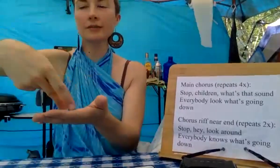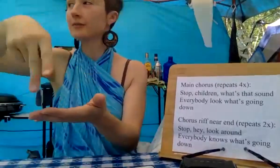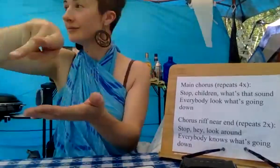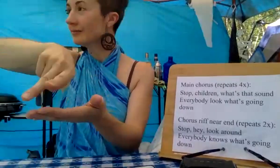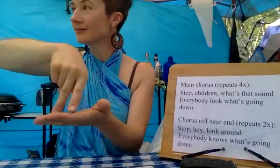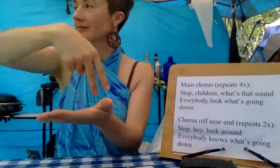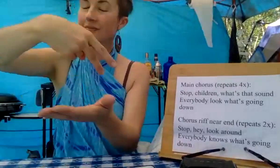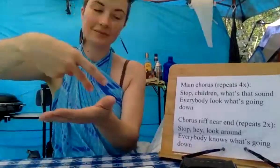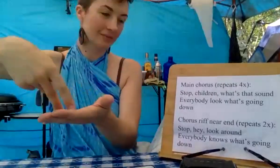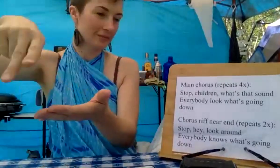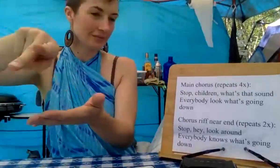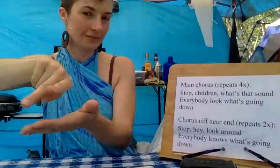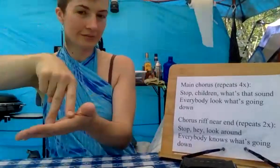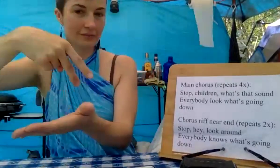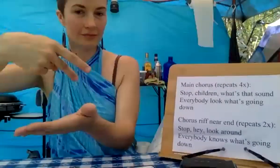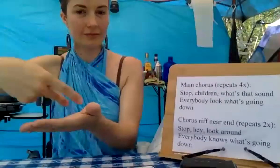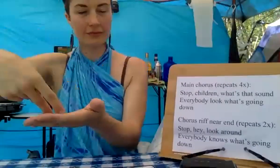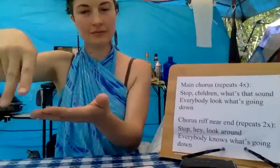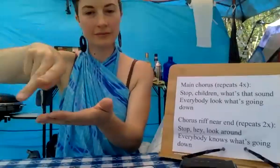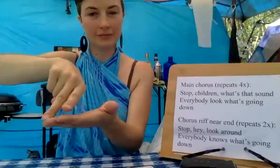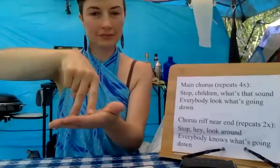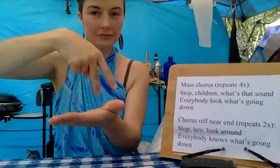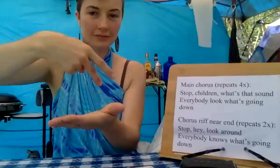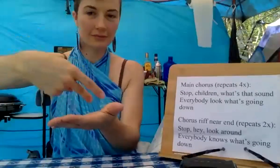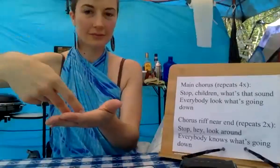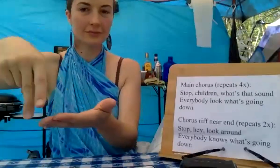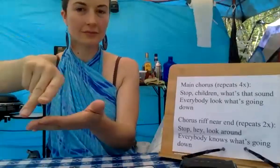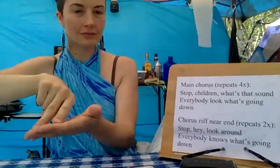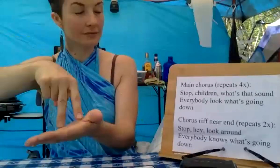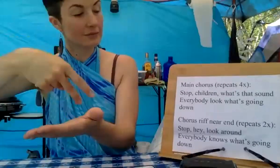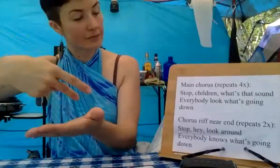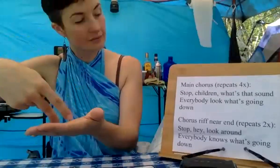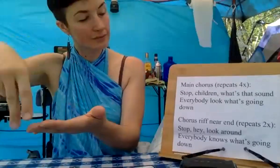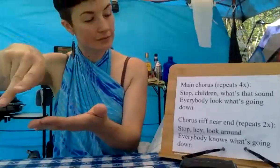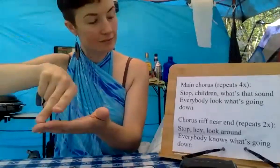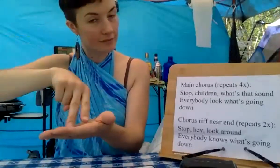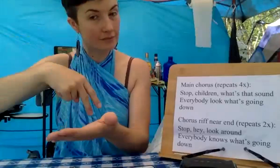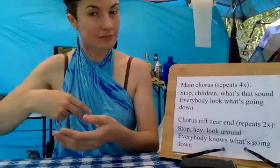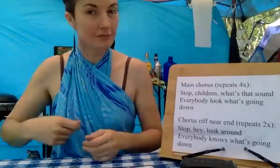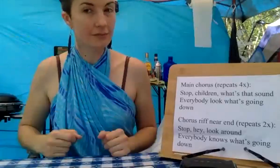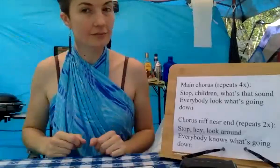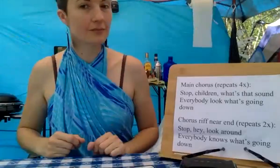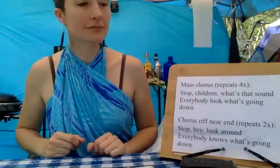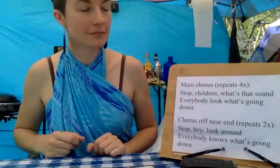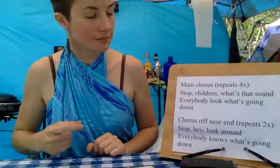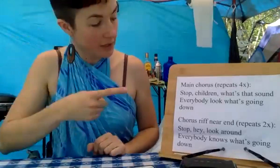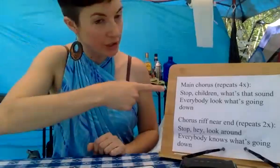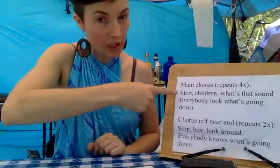creep. It starts when you're always afraid. You step out of line,